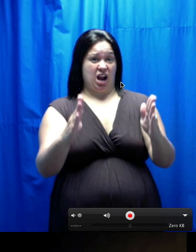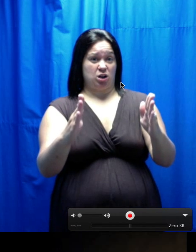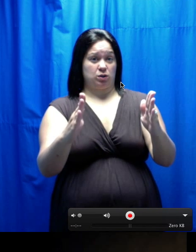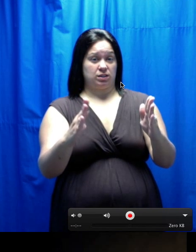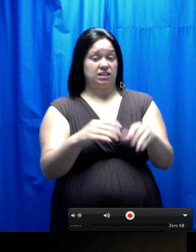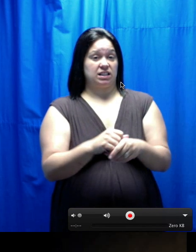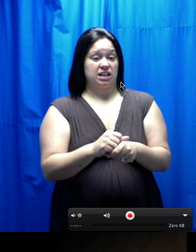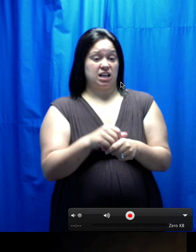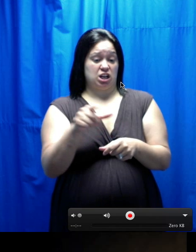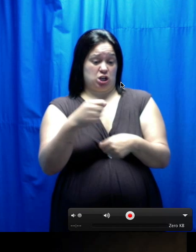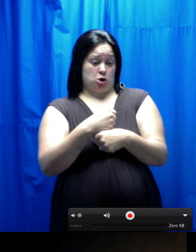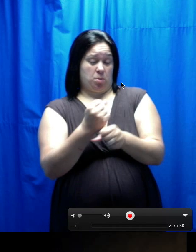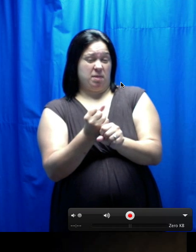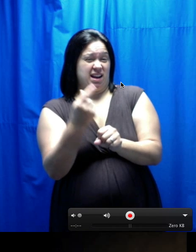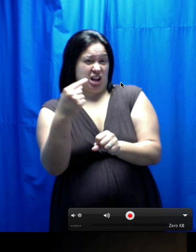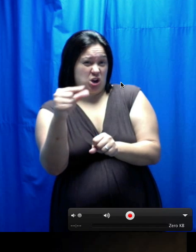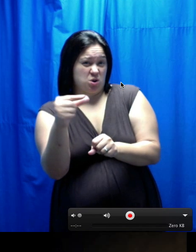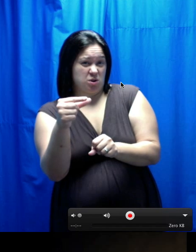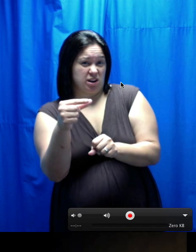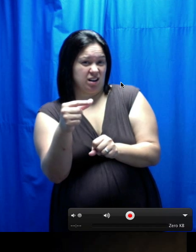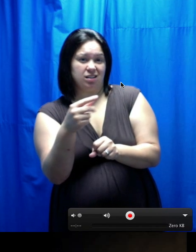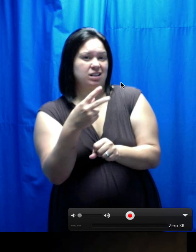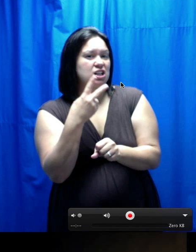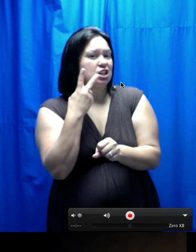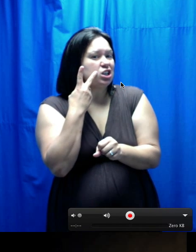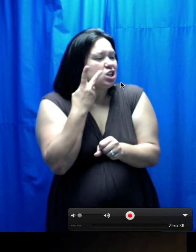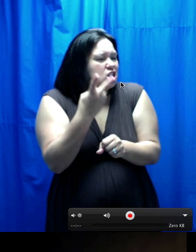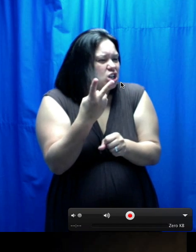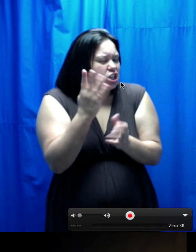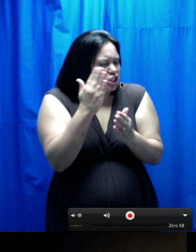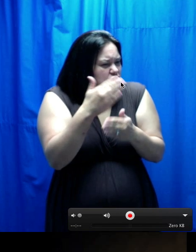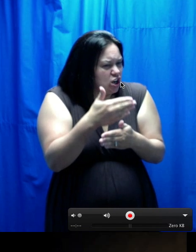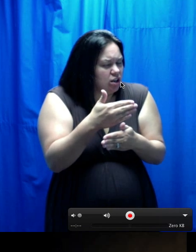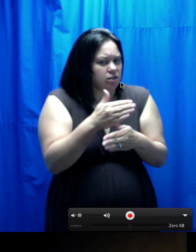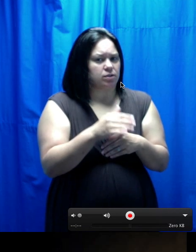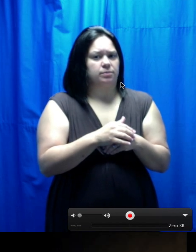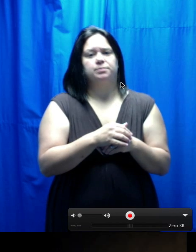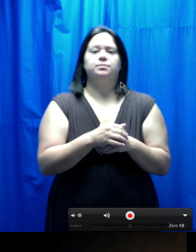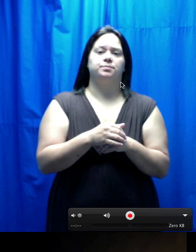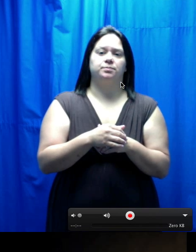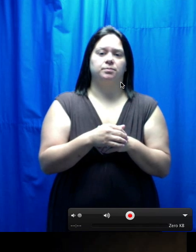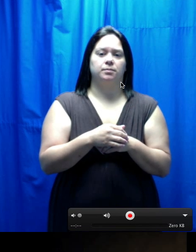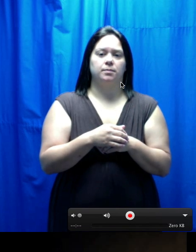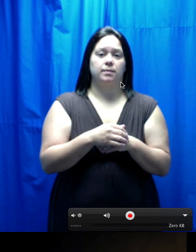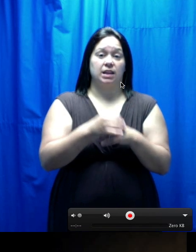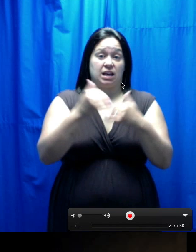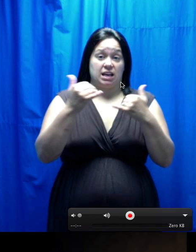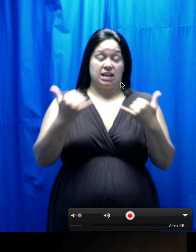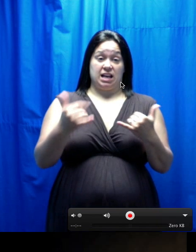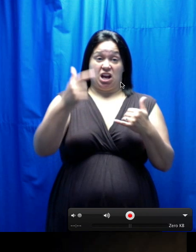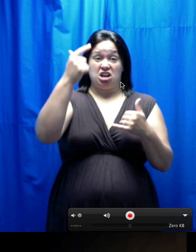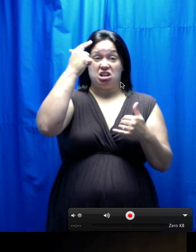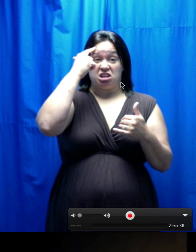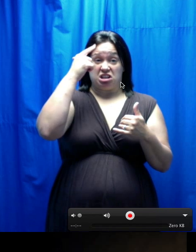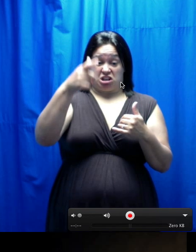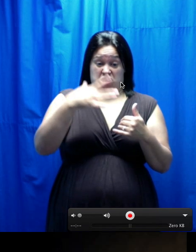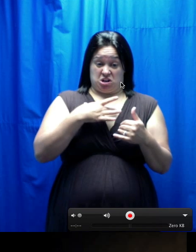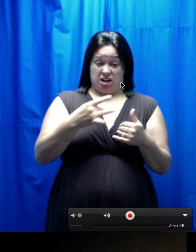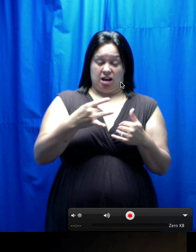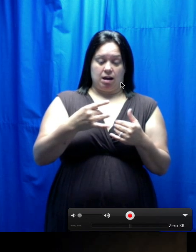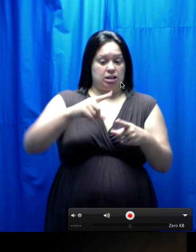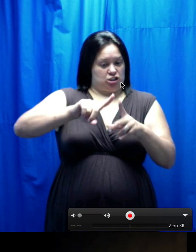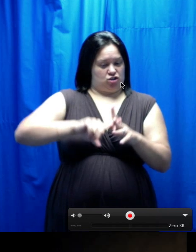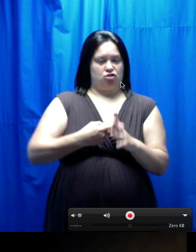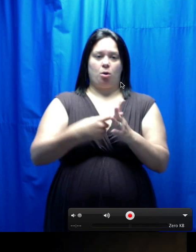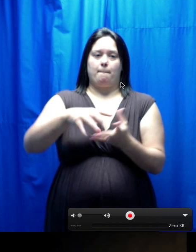when deciding on a color. When you think you have a pretty good idea, then it's time to start mixing. 2. Prepare